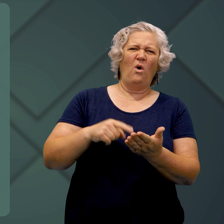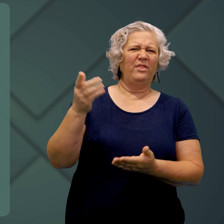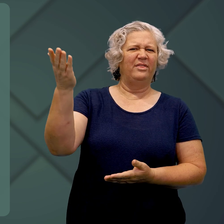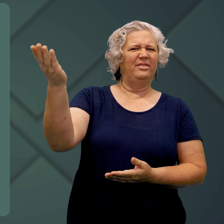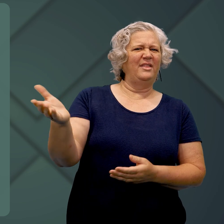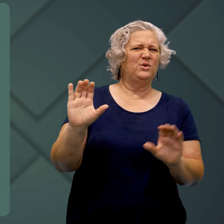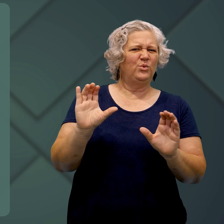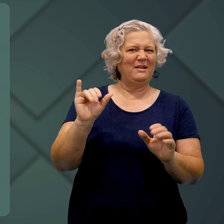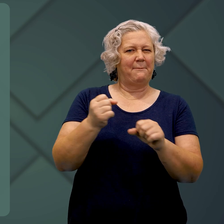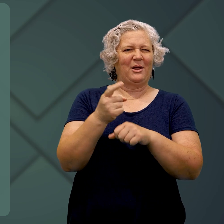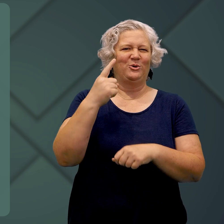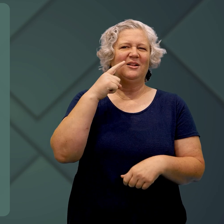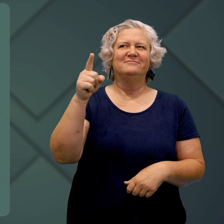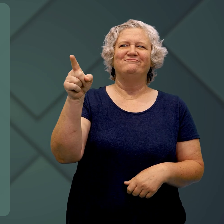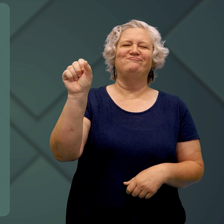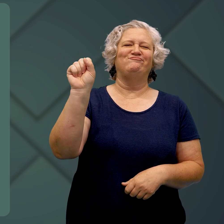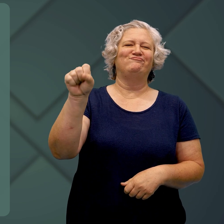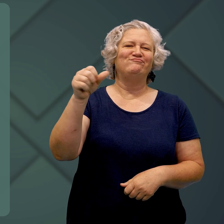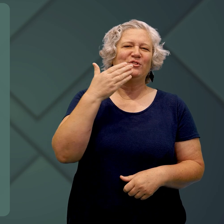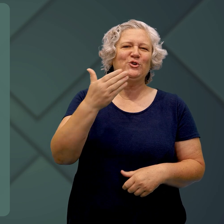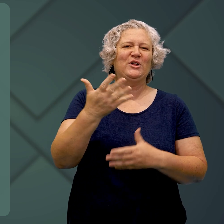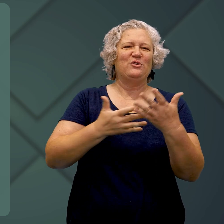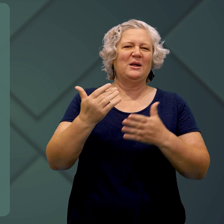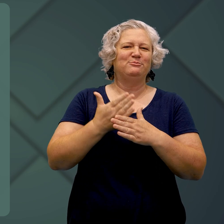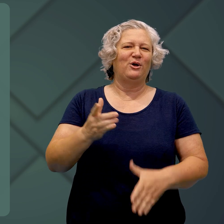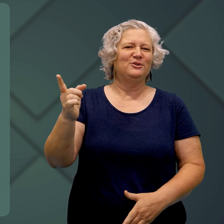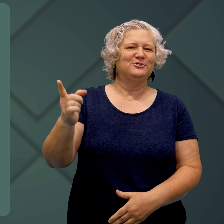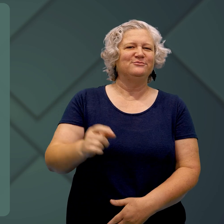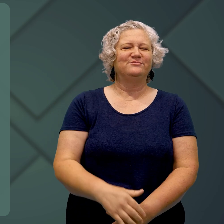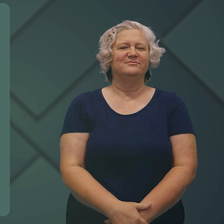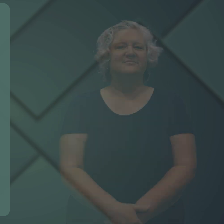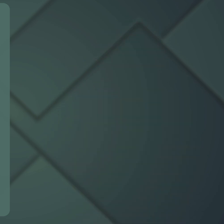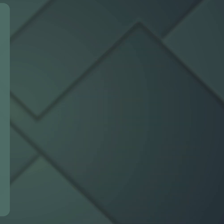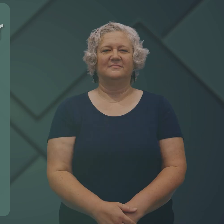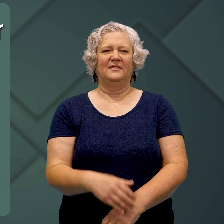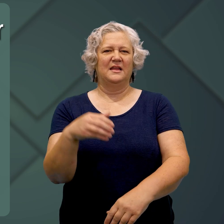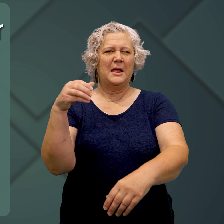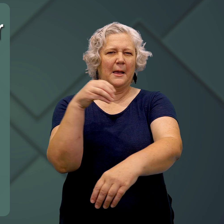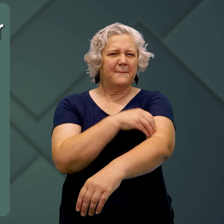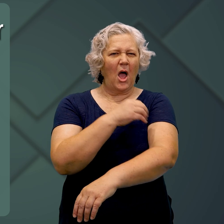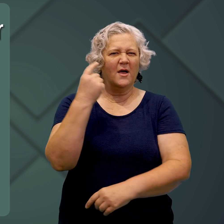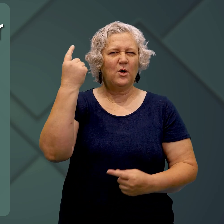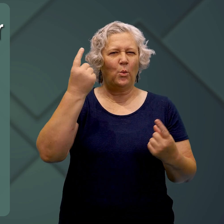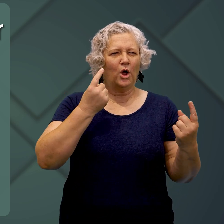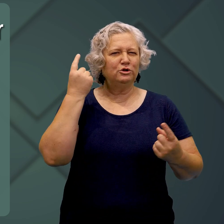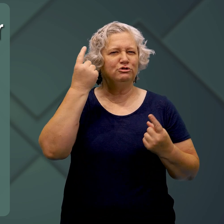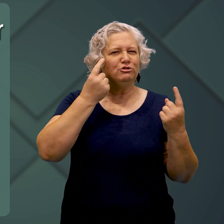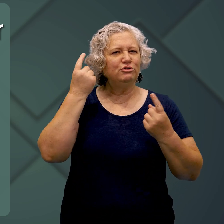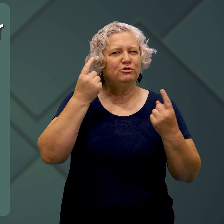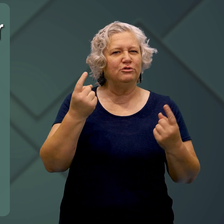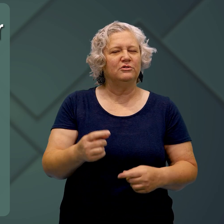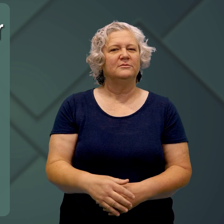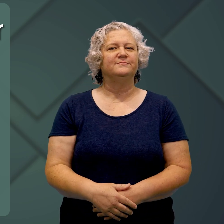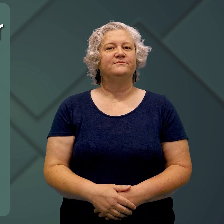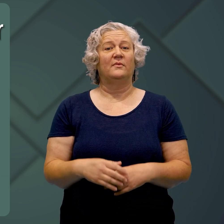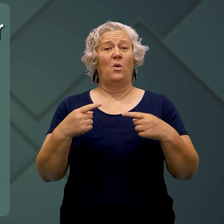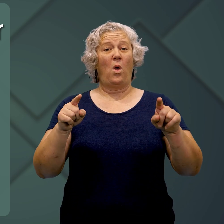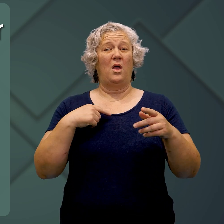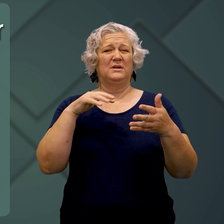things that they do that make you recognize them as a good interaction partner? The power of wonder. As